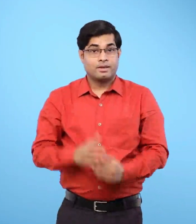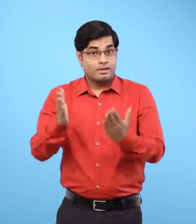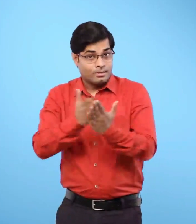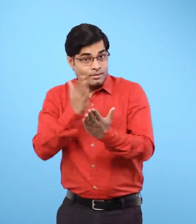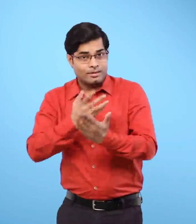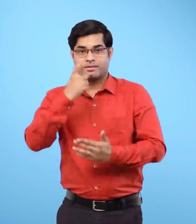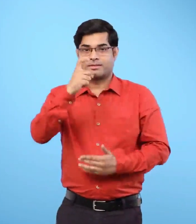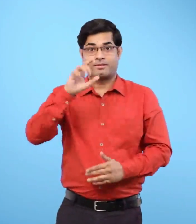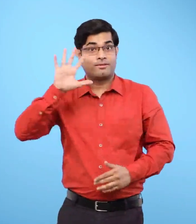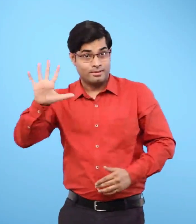Page number